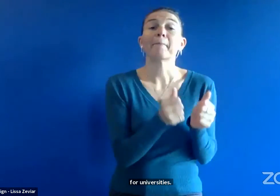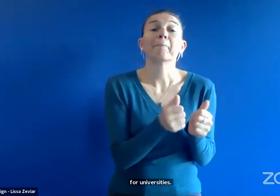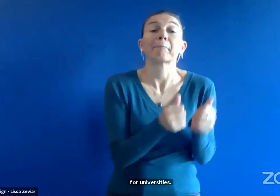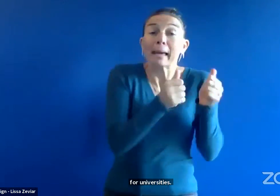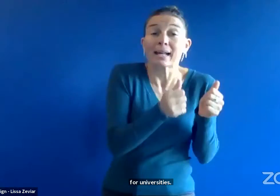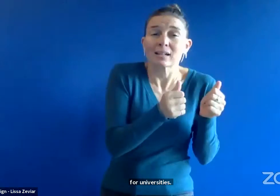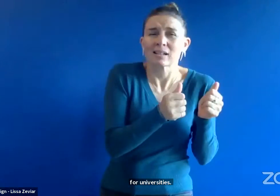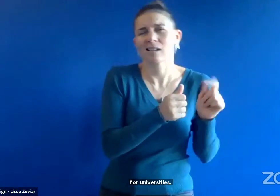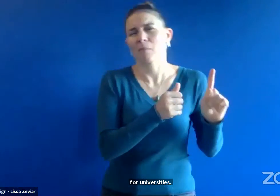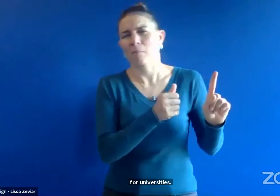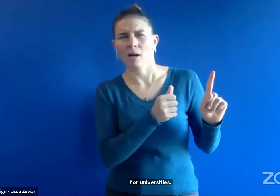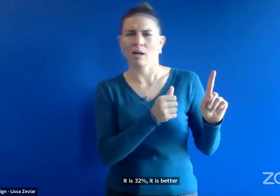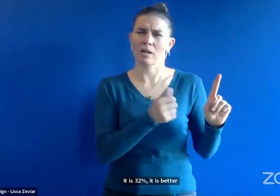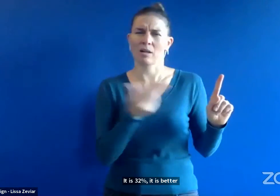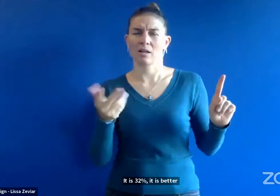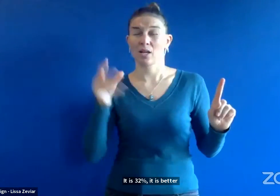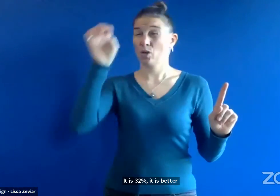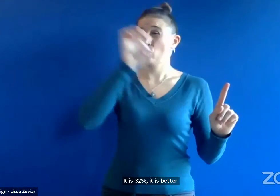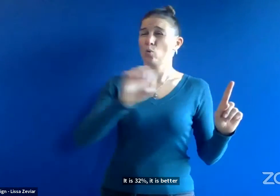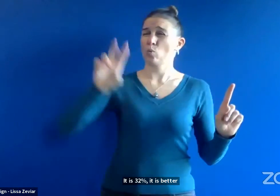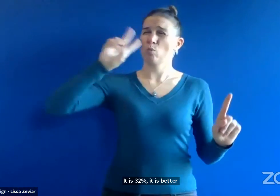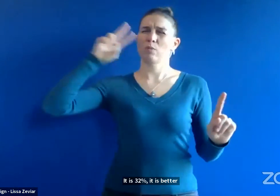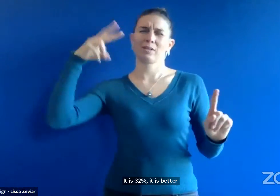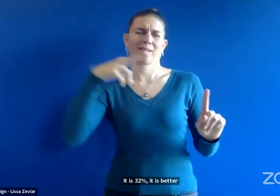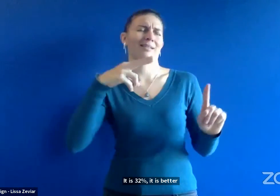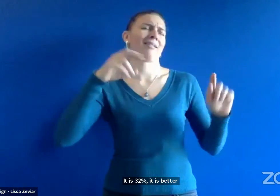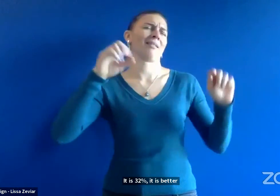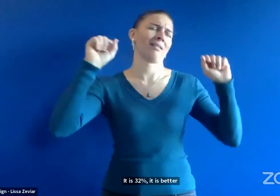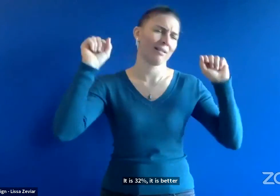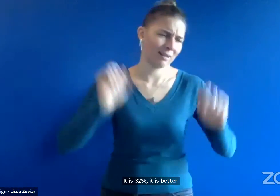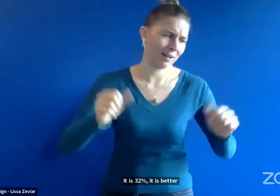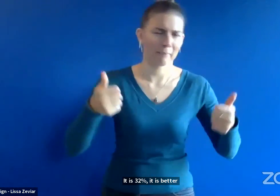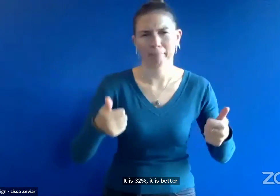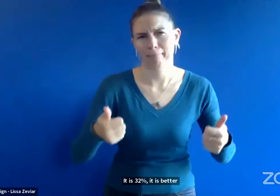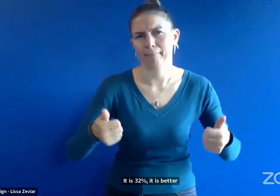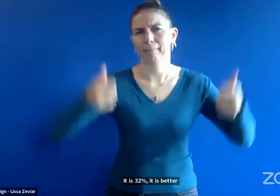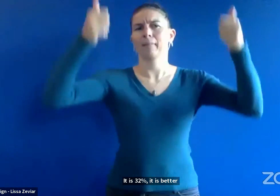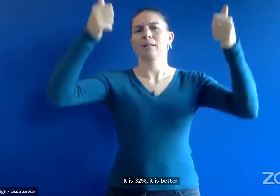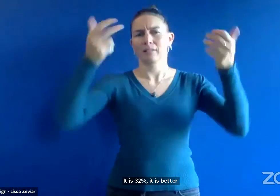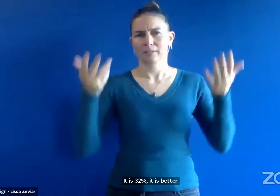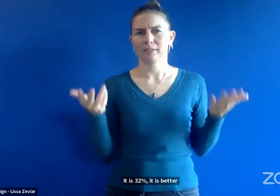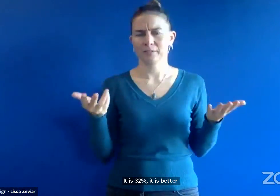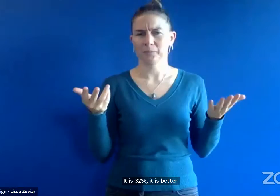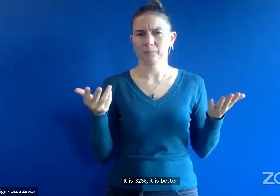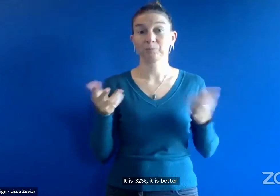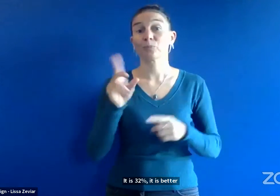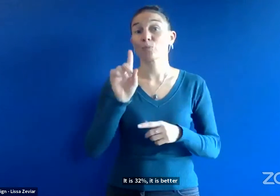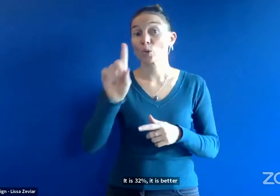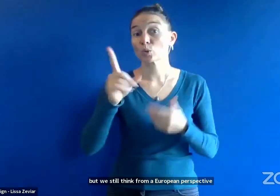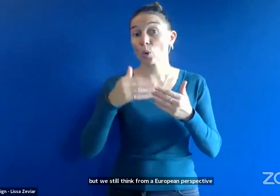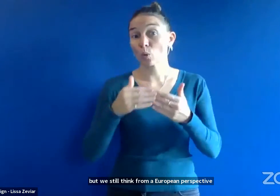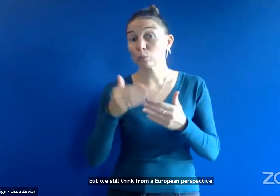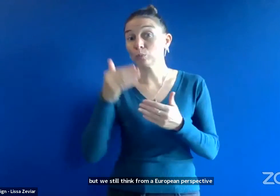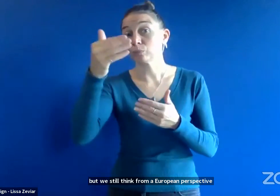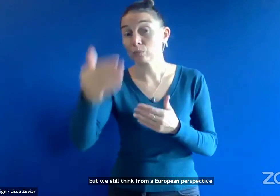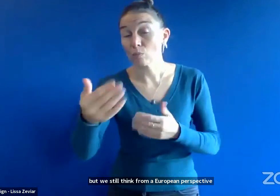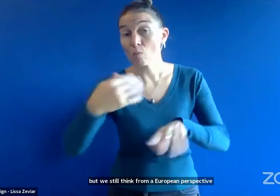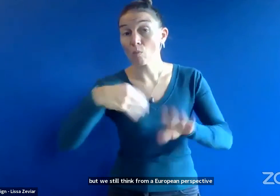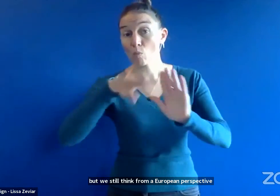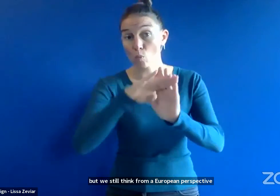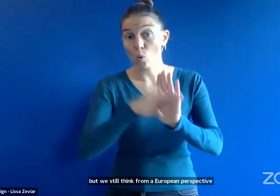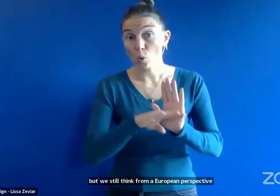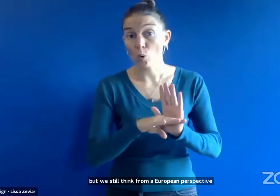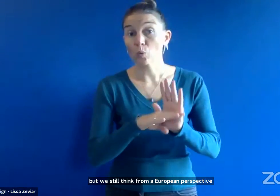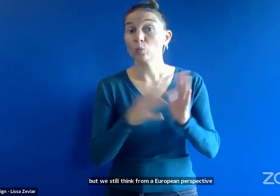we think that from the European perspective we can do better, and this is why in the next program we will